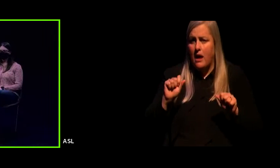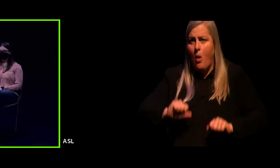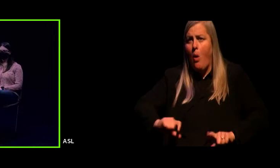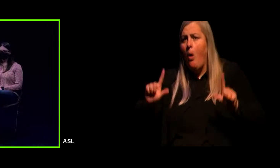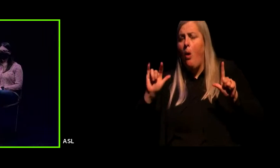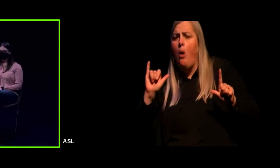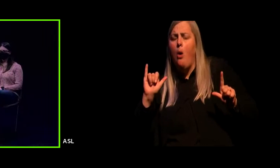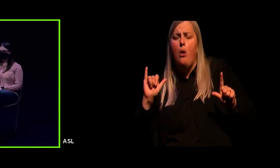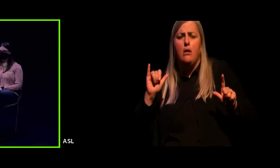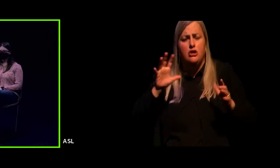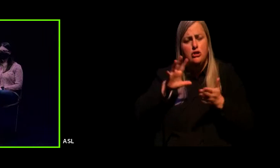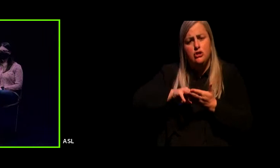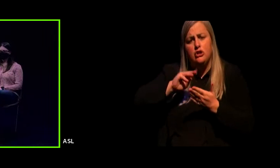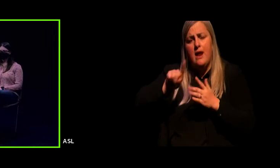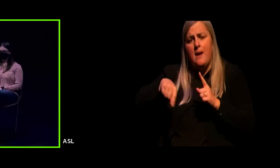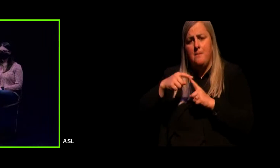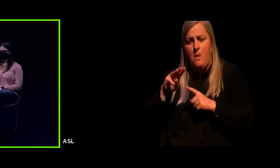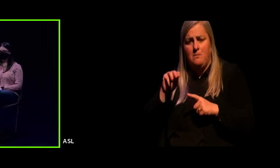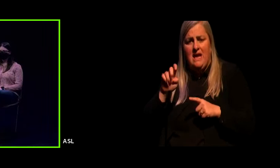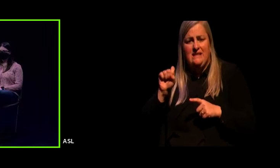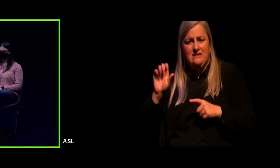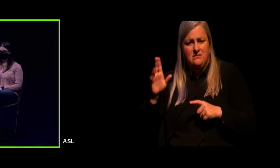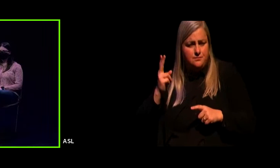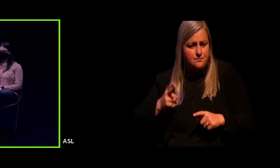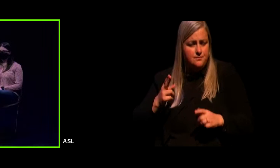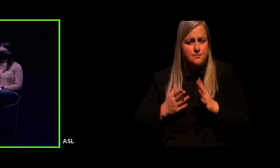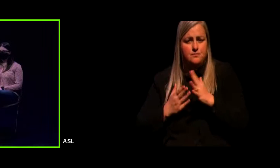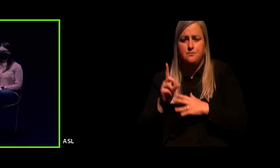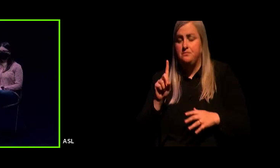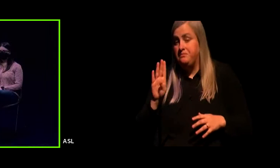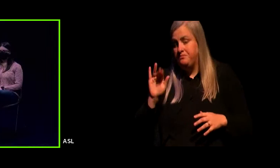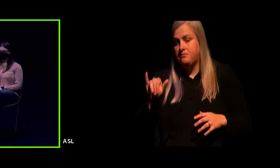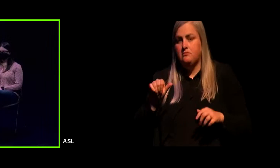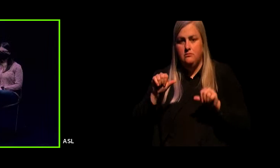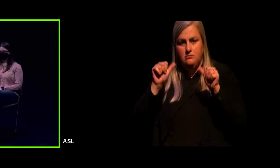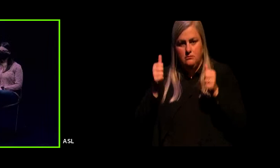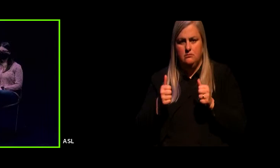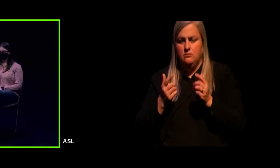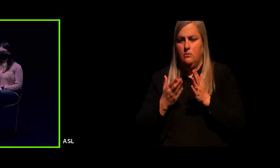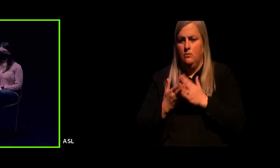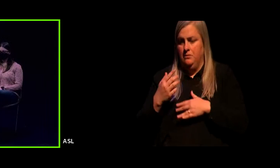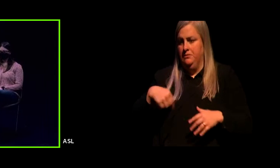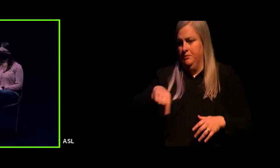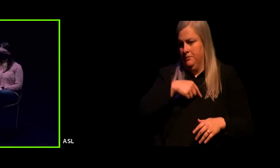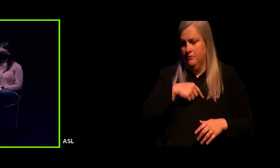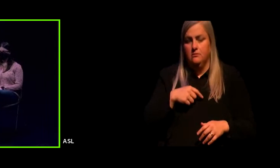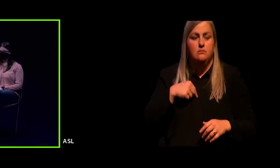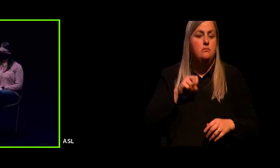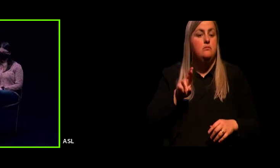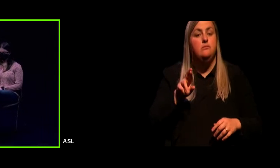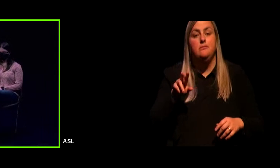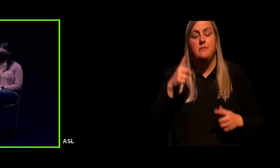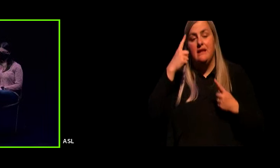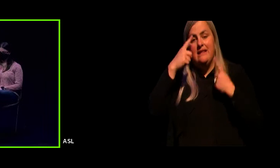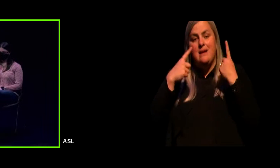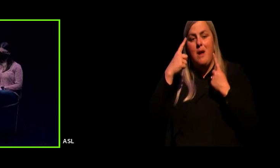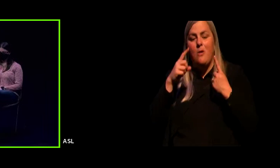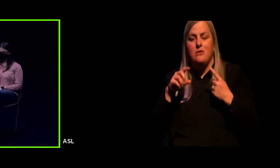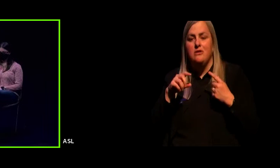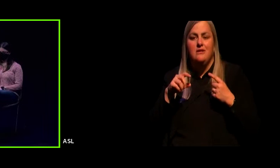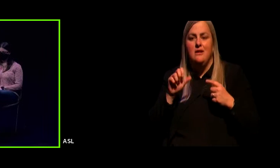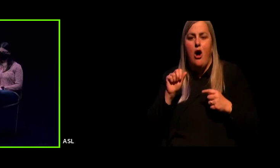Métis history through a database that's shaped by us. Or we could think about, you know, augmented reality